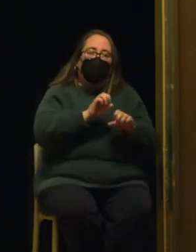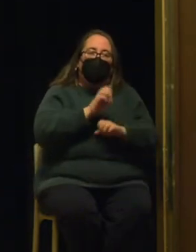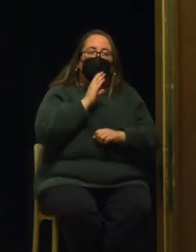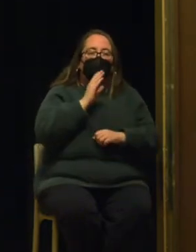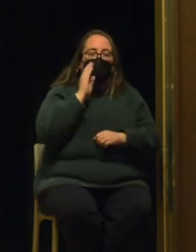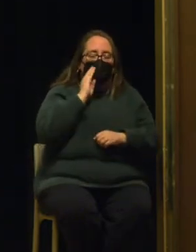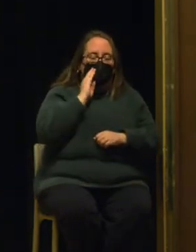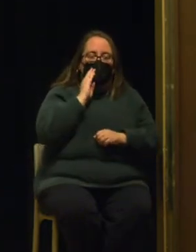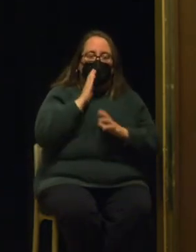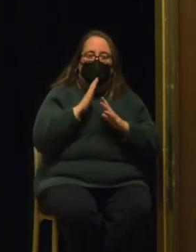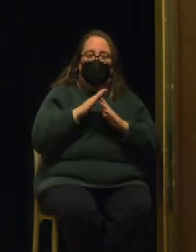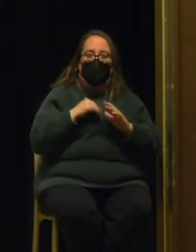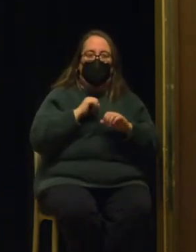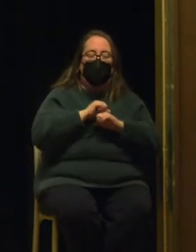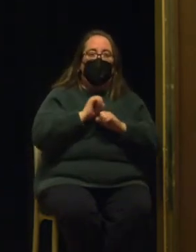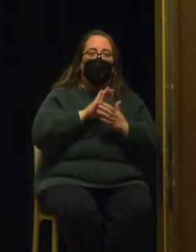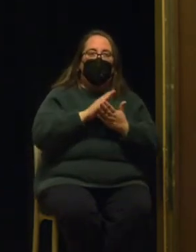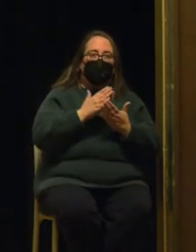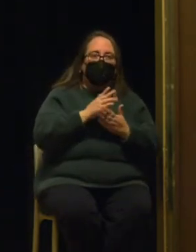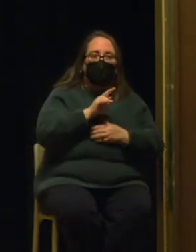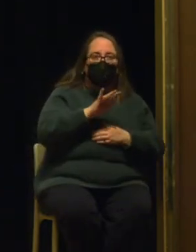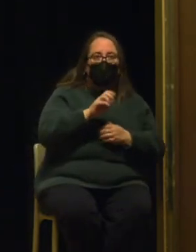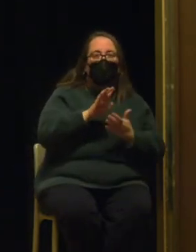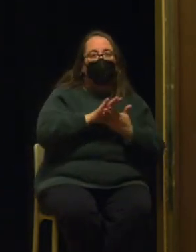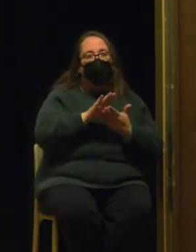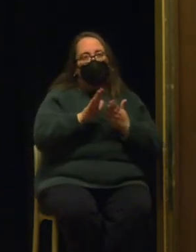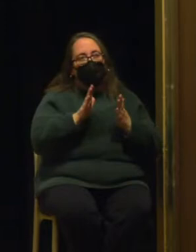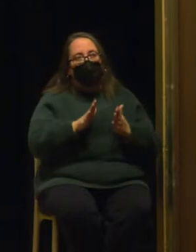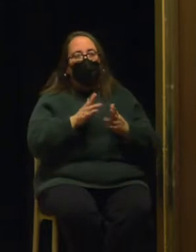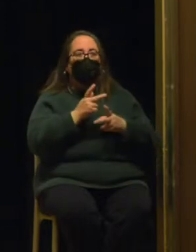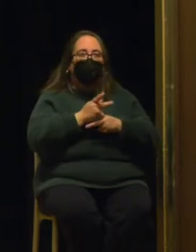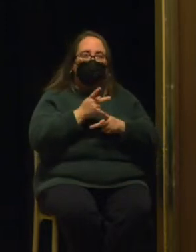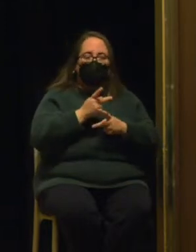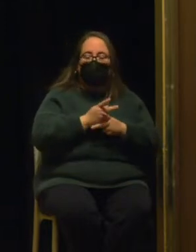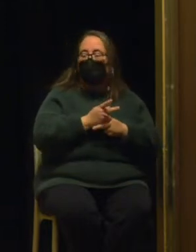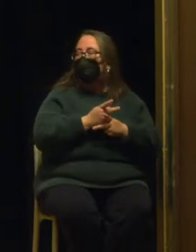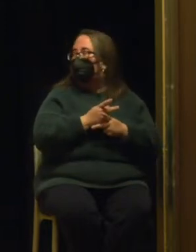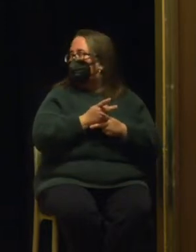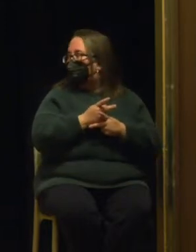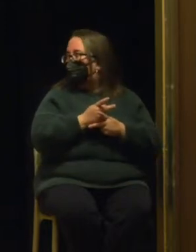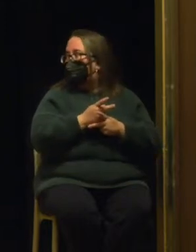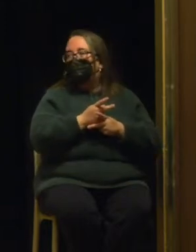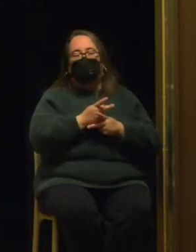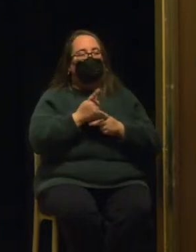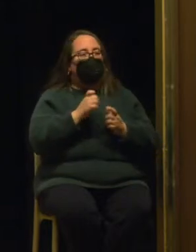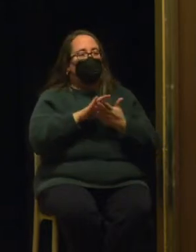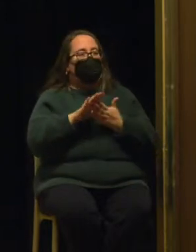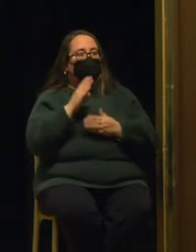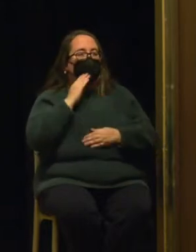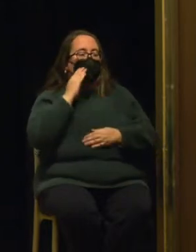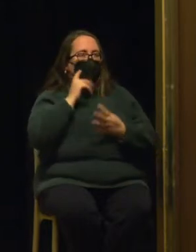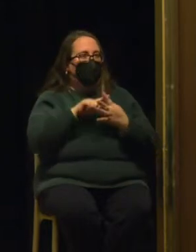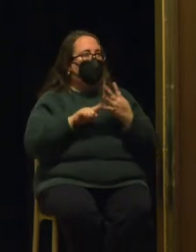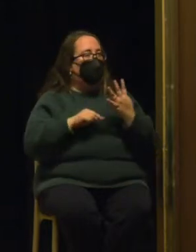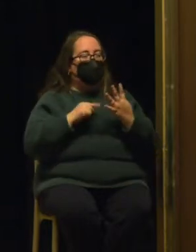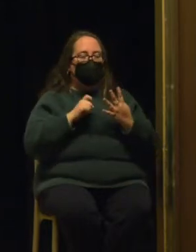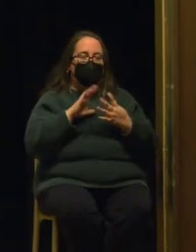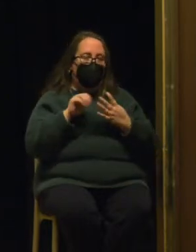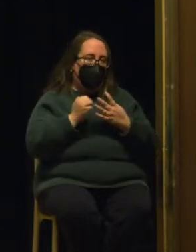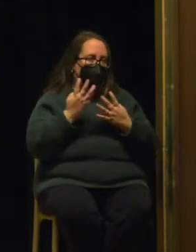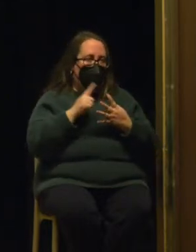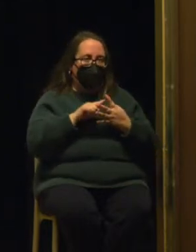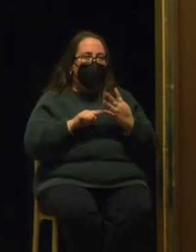house manager, I had a chef, I had a babysitter, and I had a housekeeper. And I needed every one of